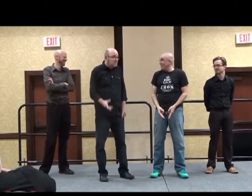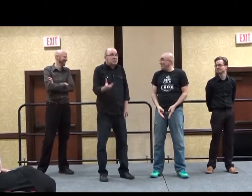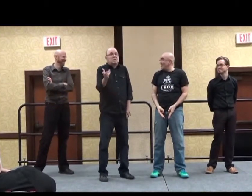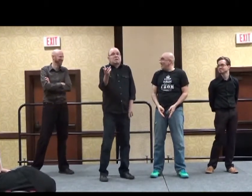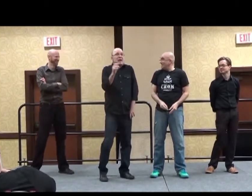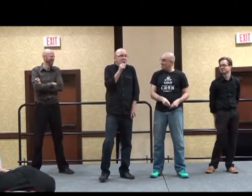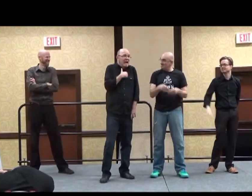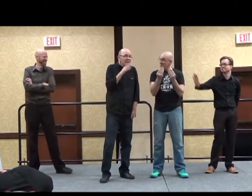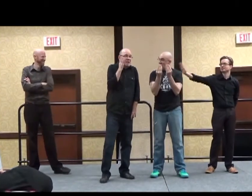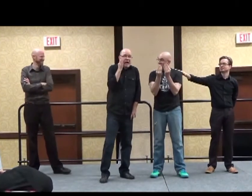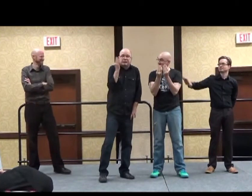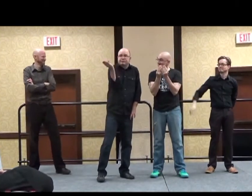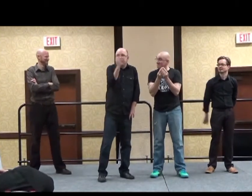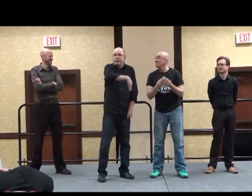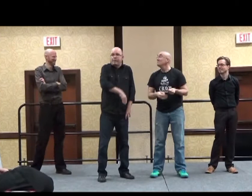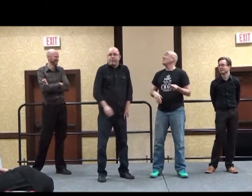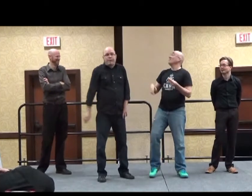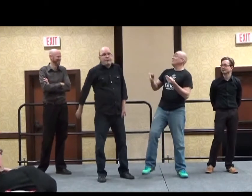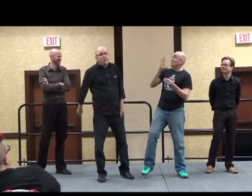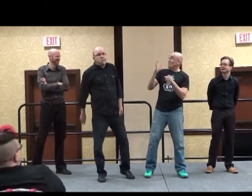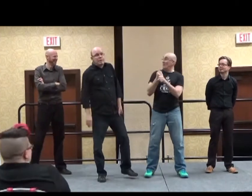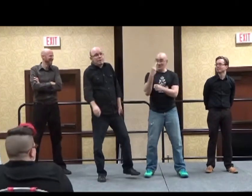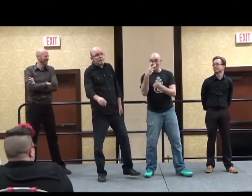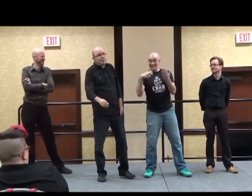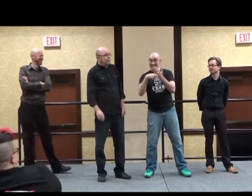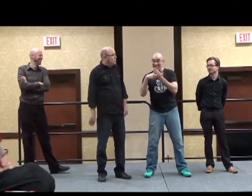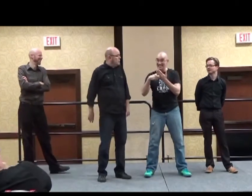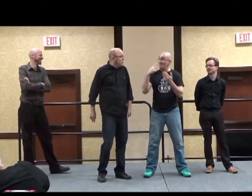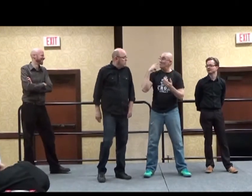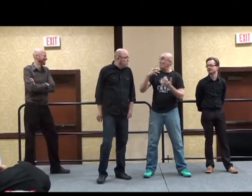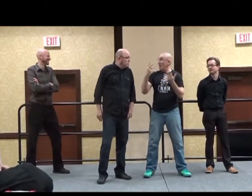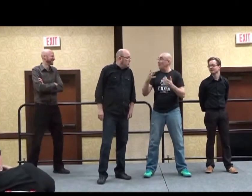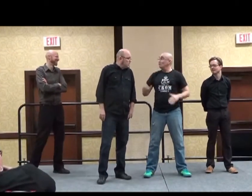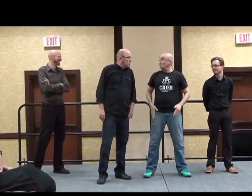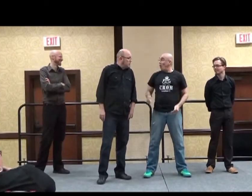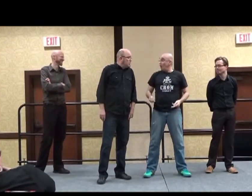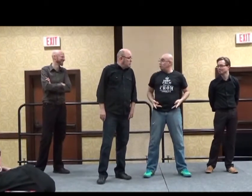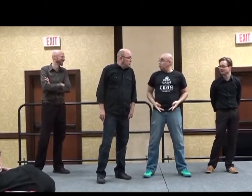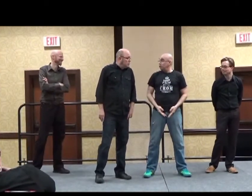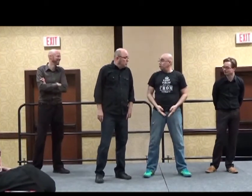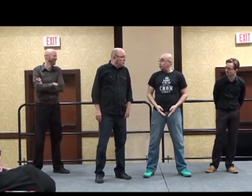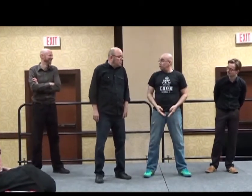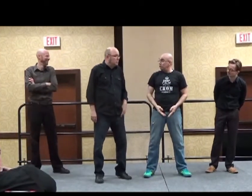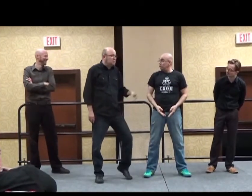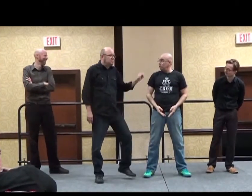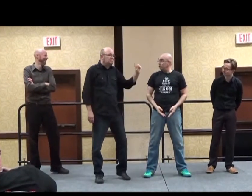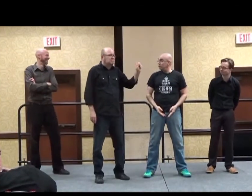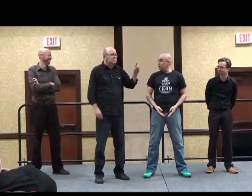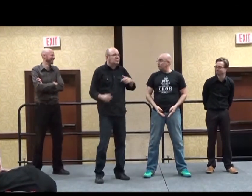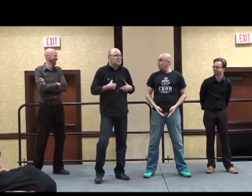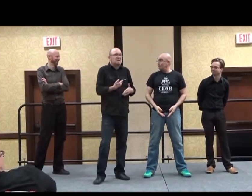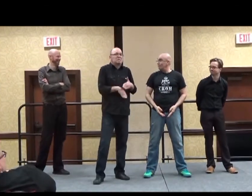cat castration. You won two tickets for neuter.